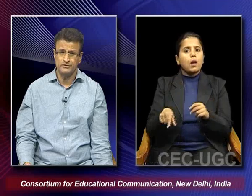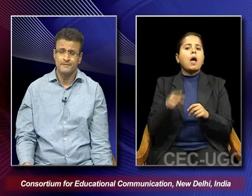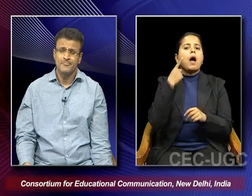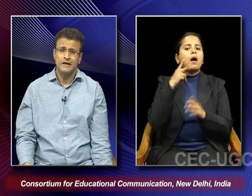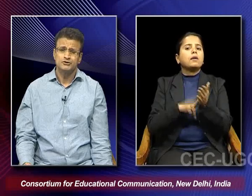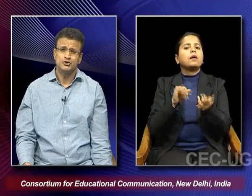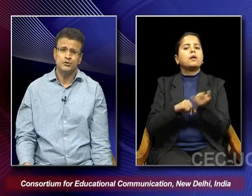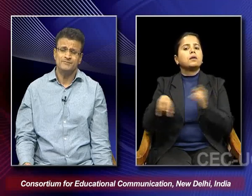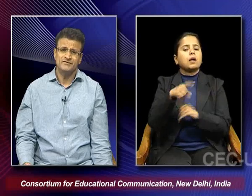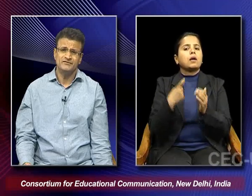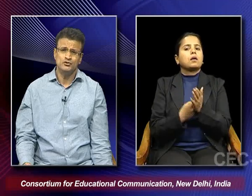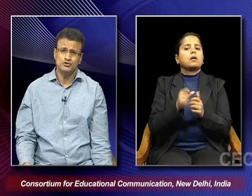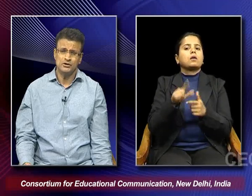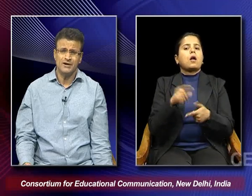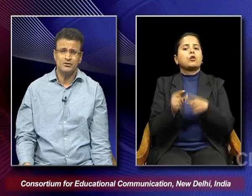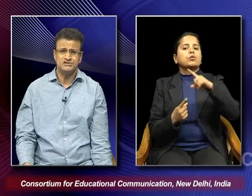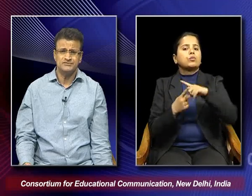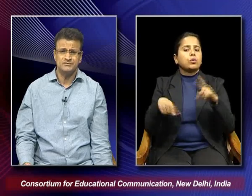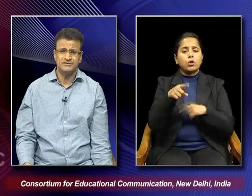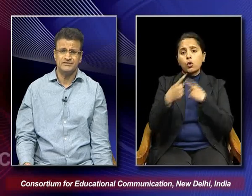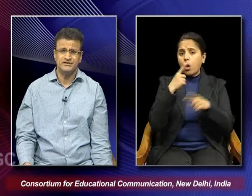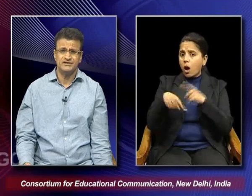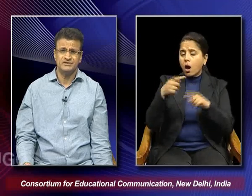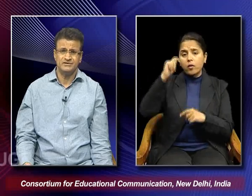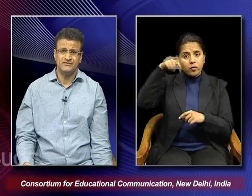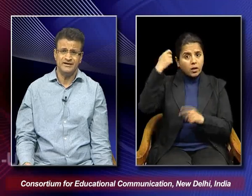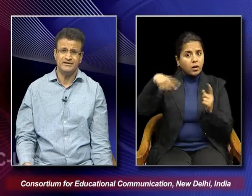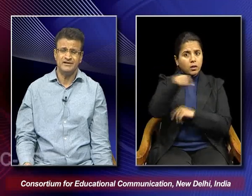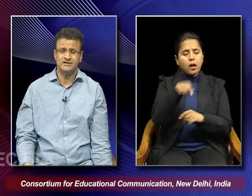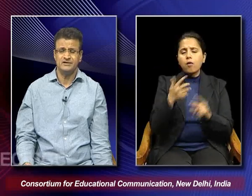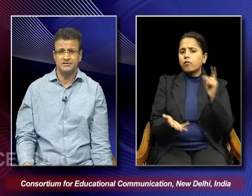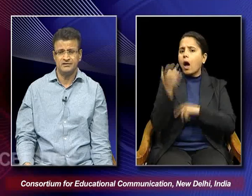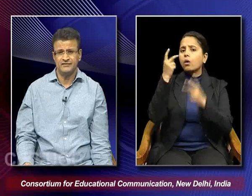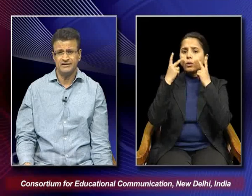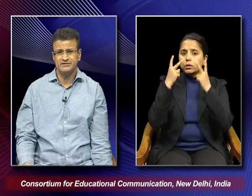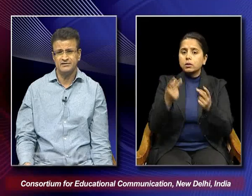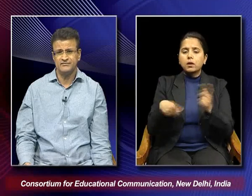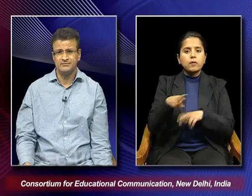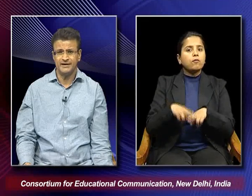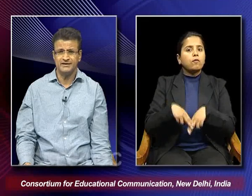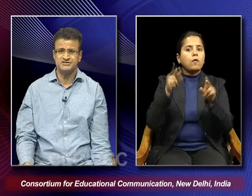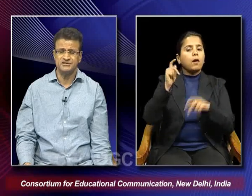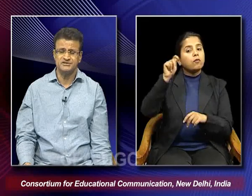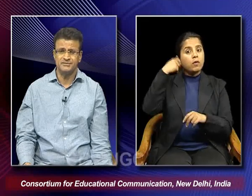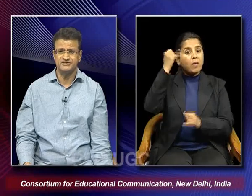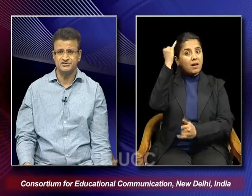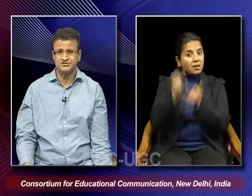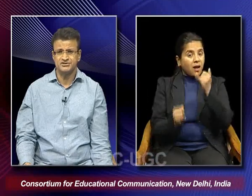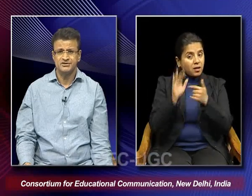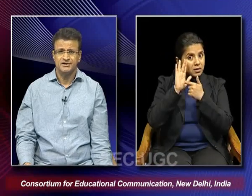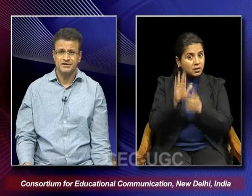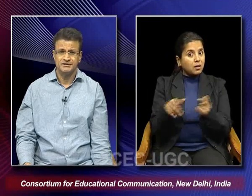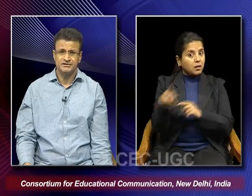Rajput. So when we talk about this film, then we find that finally when the film ends, it